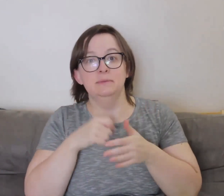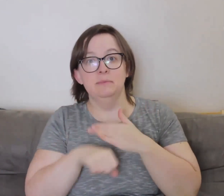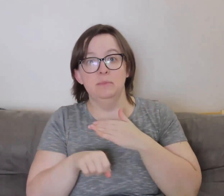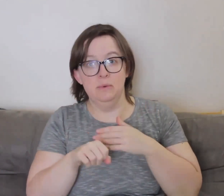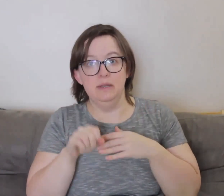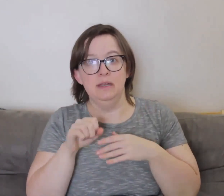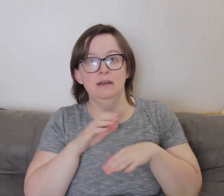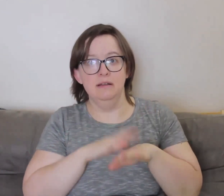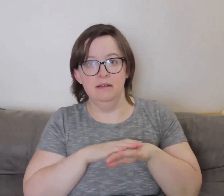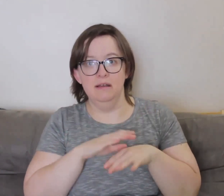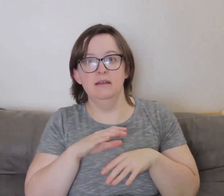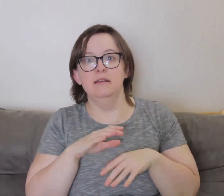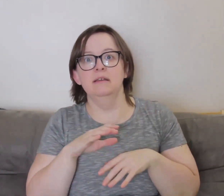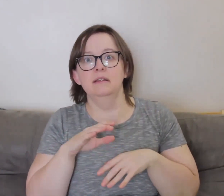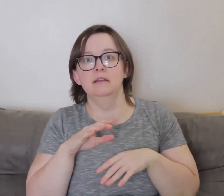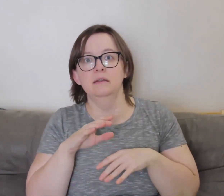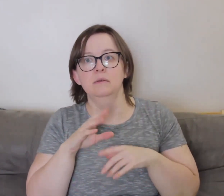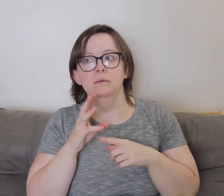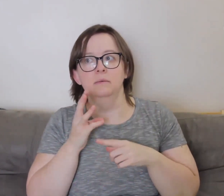know, anything can happen. Um,